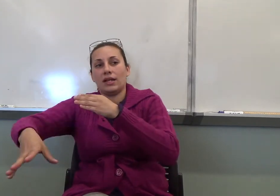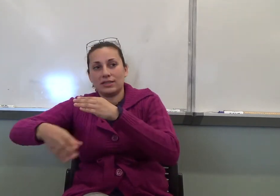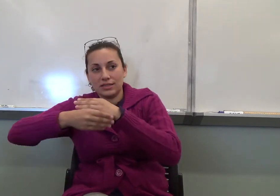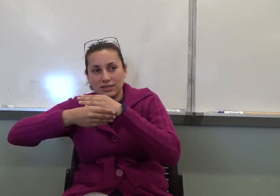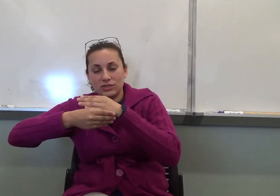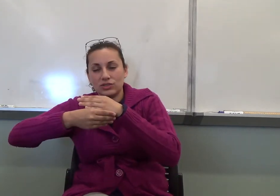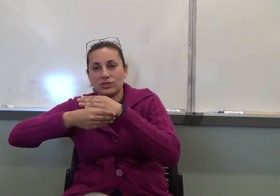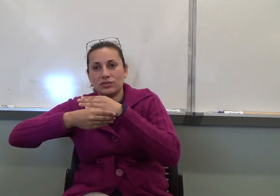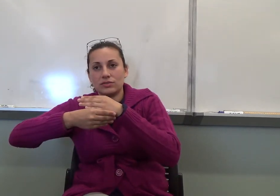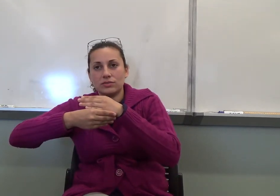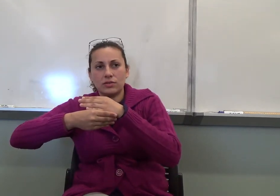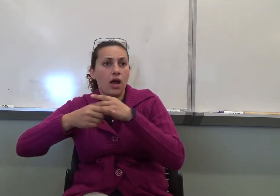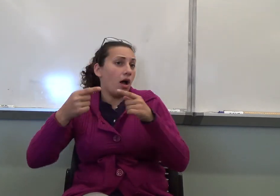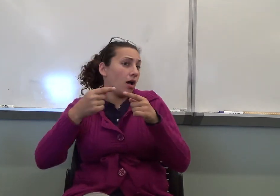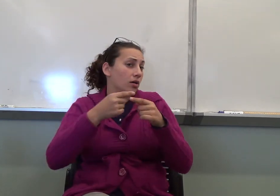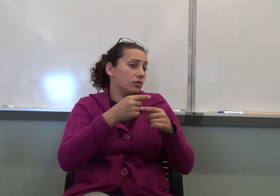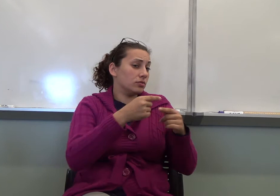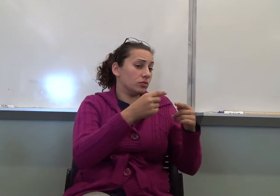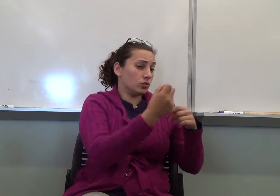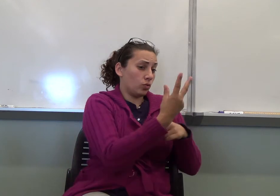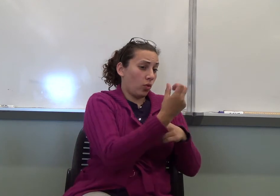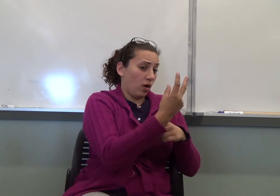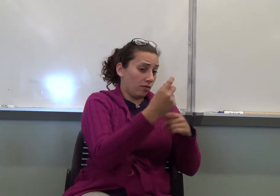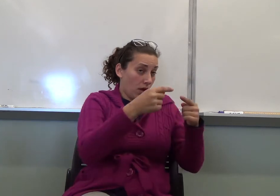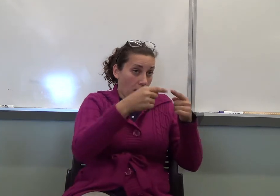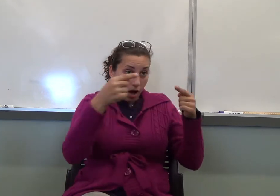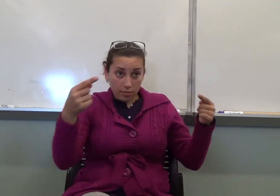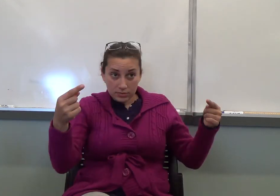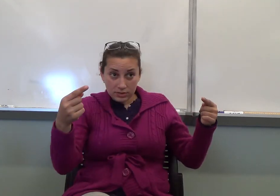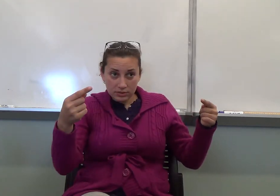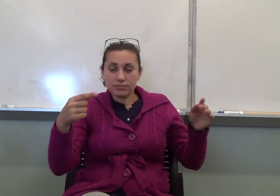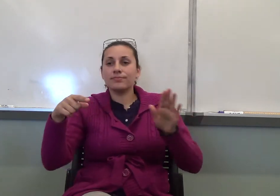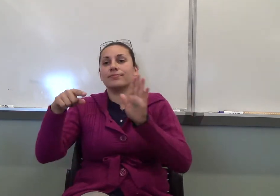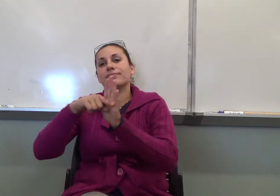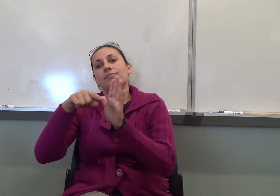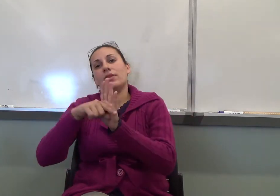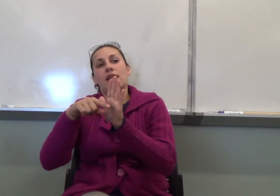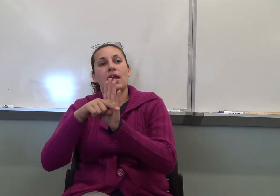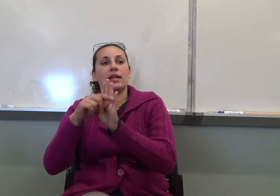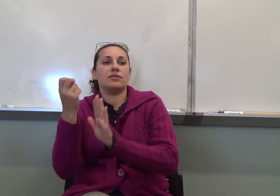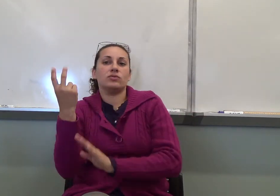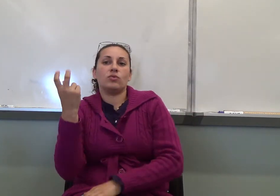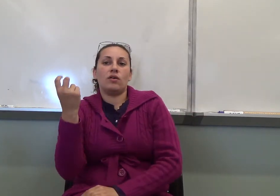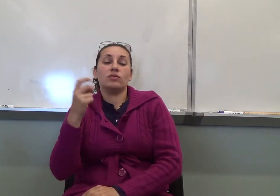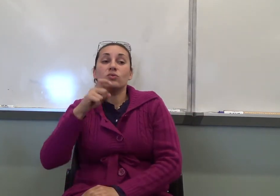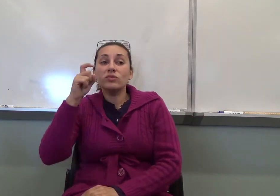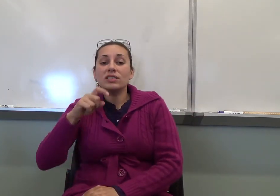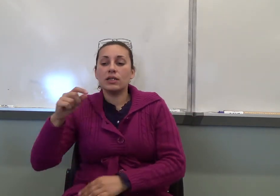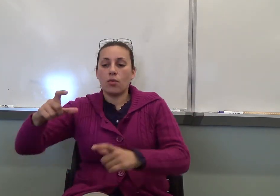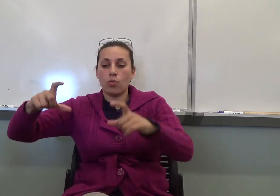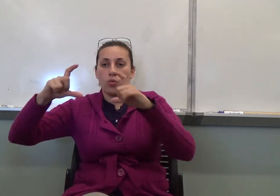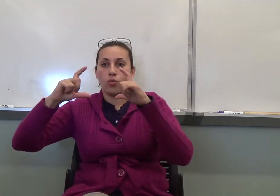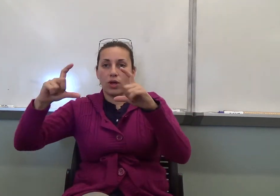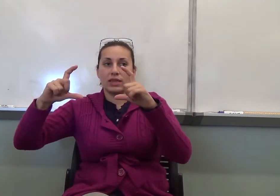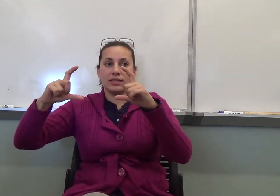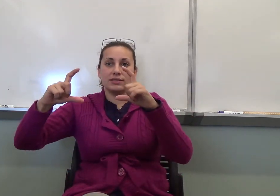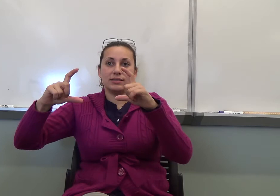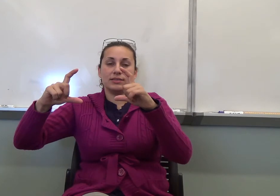12. Well, the opposite of 12 is a negative 12. So you need parentheses. Now you're in case 1 for addition,